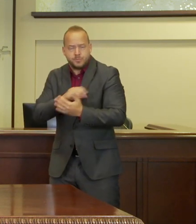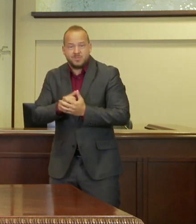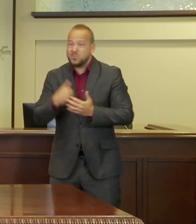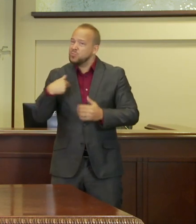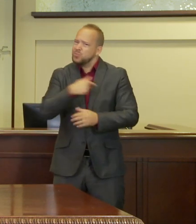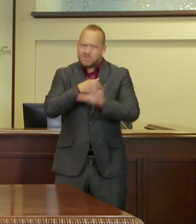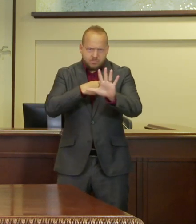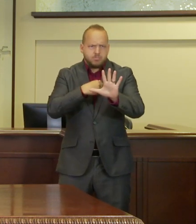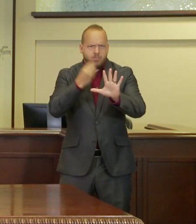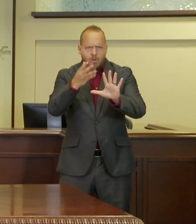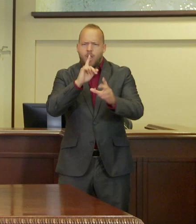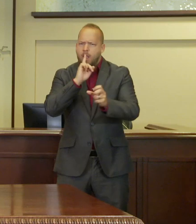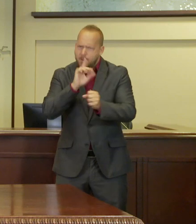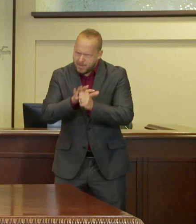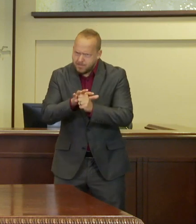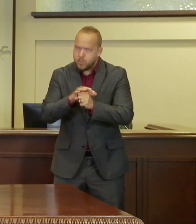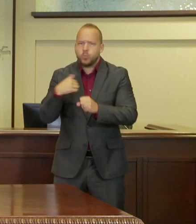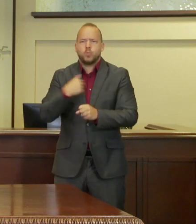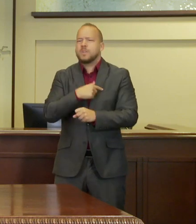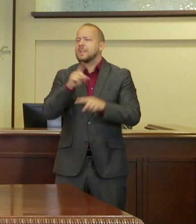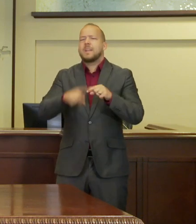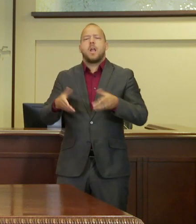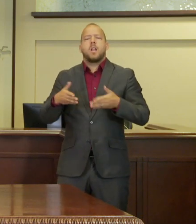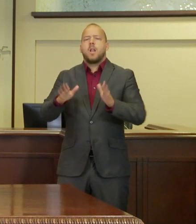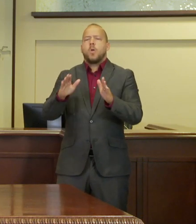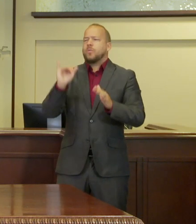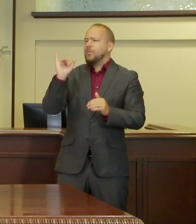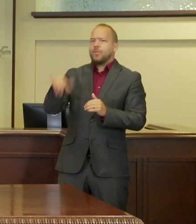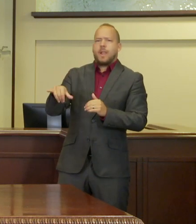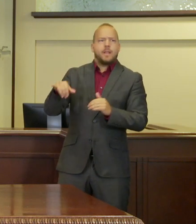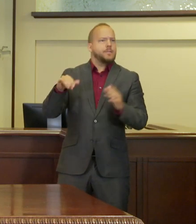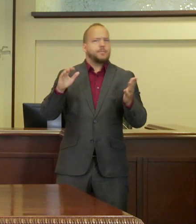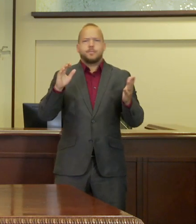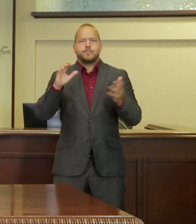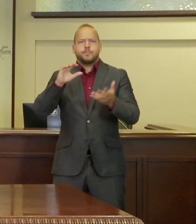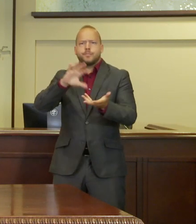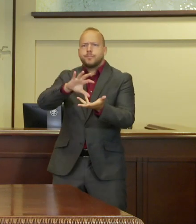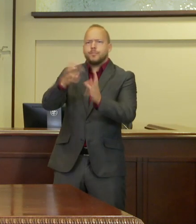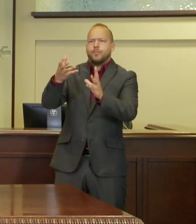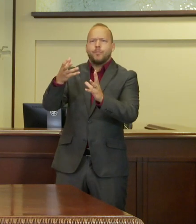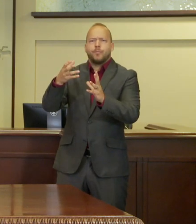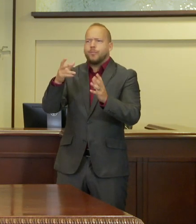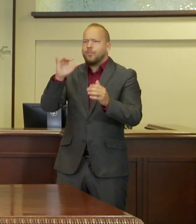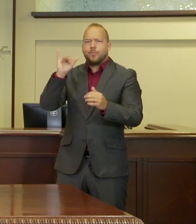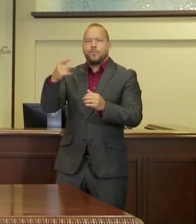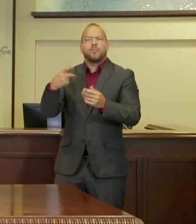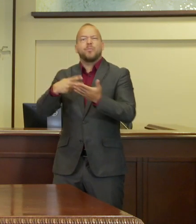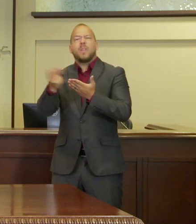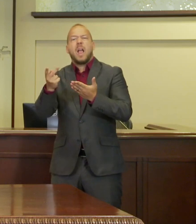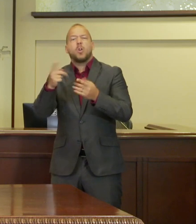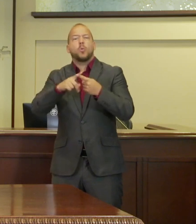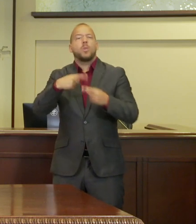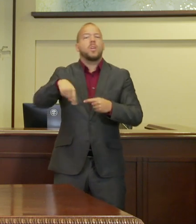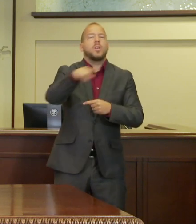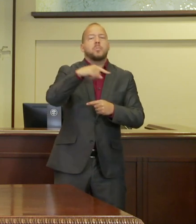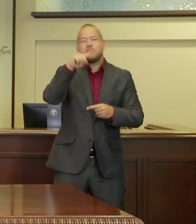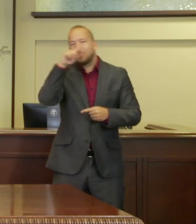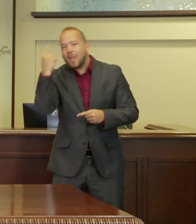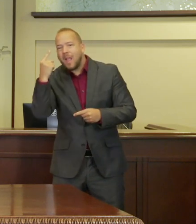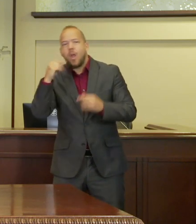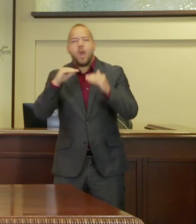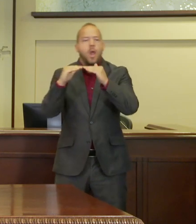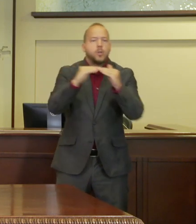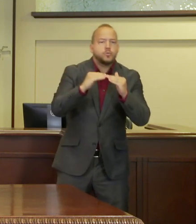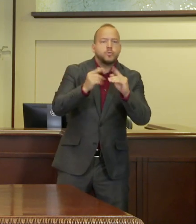let our institutions fail our black neighbors, friends, and colleagues. So today I want to take a